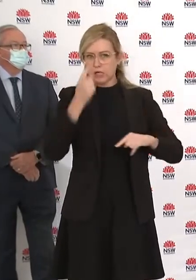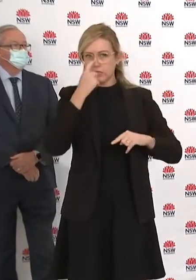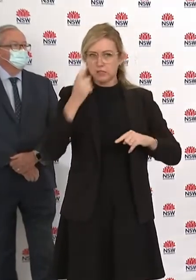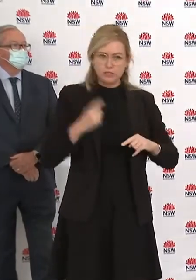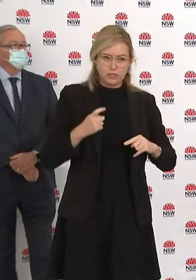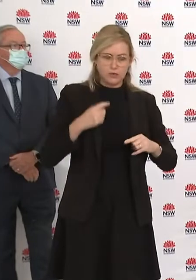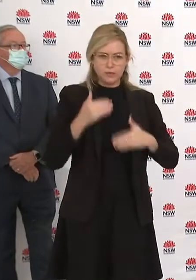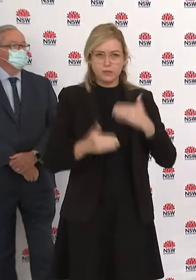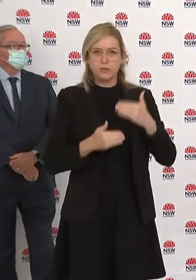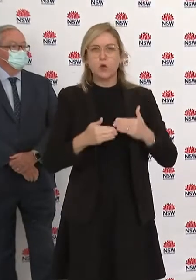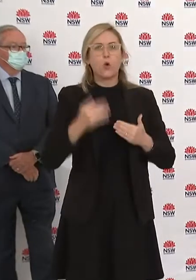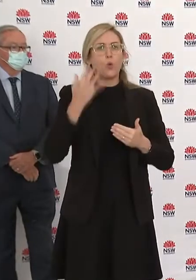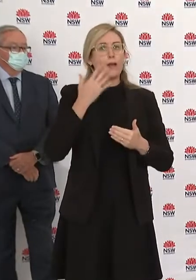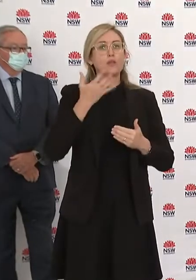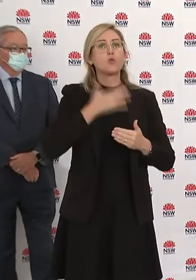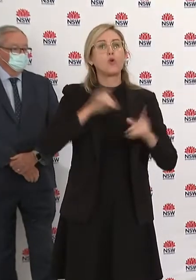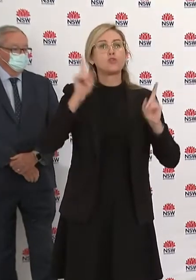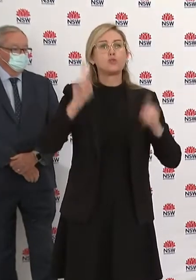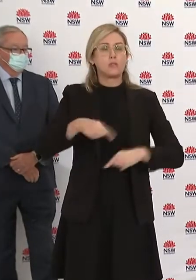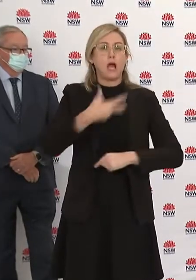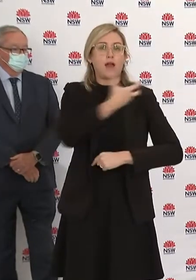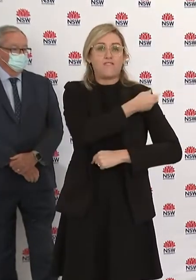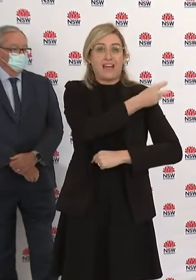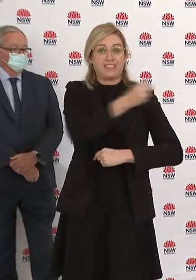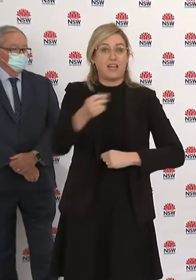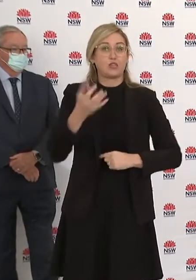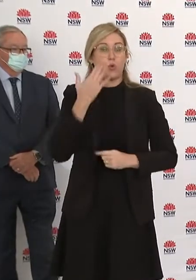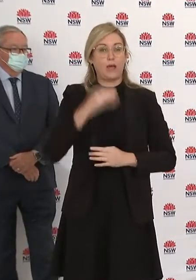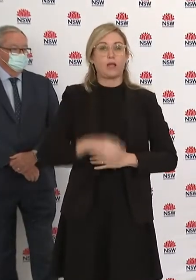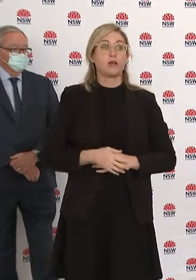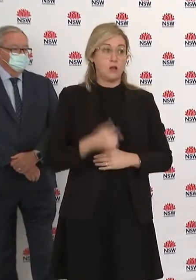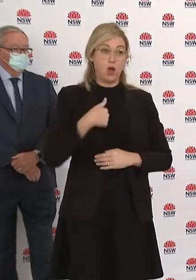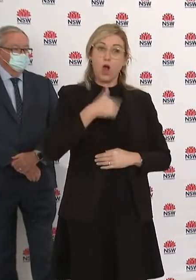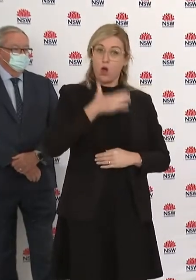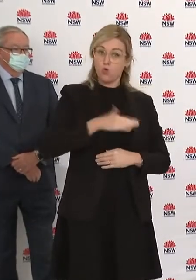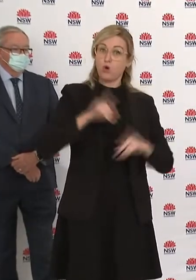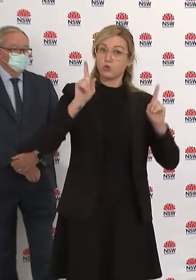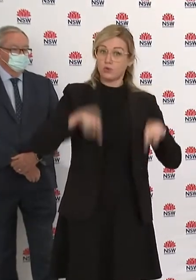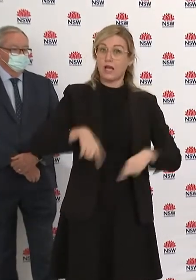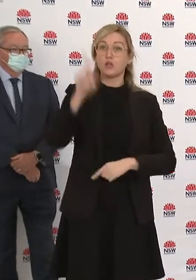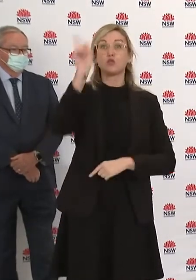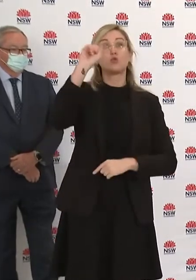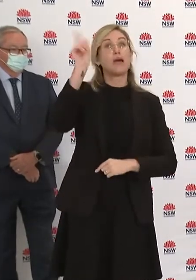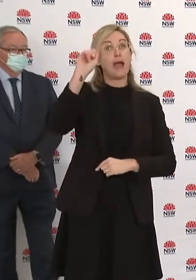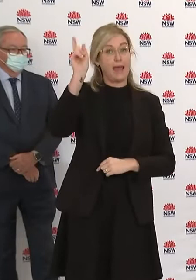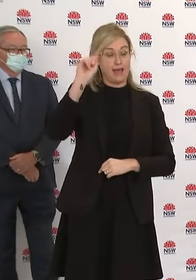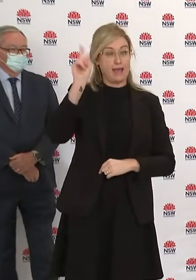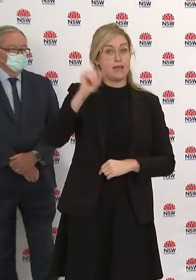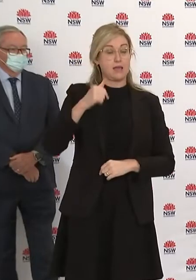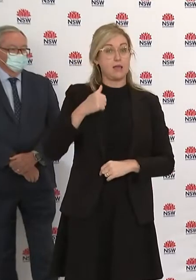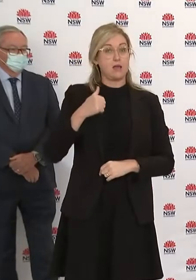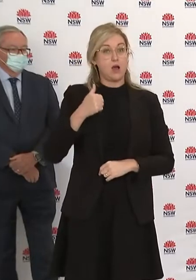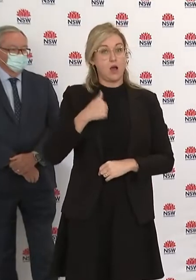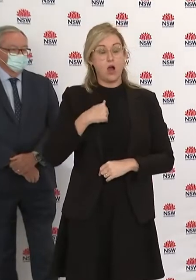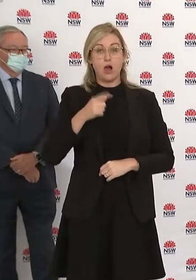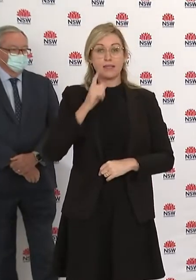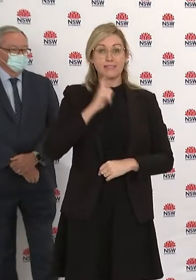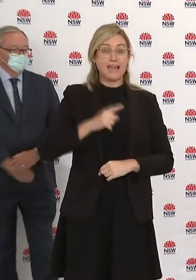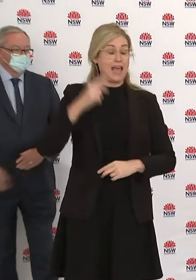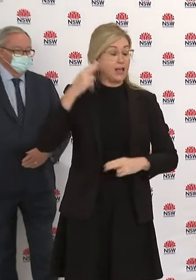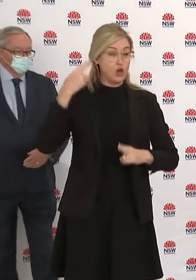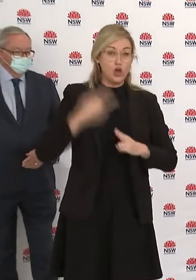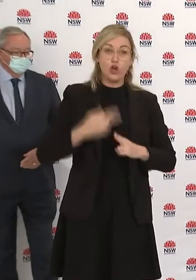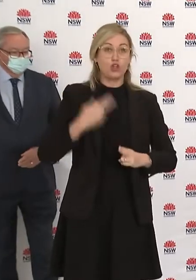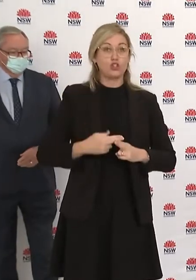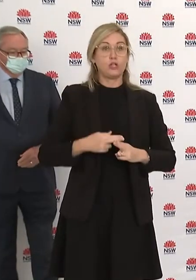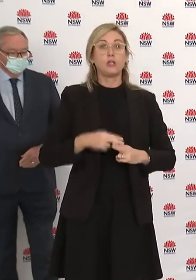arms? I want to see them today. So let's be very clear. My sense of urgency is absolute urgency.